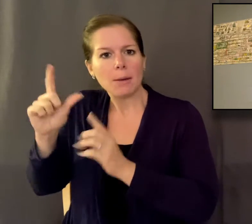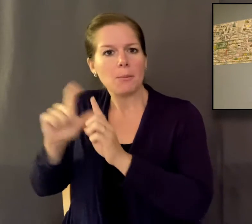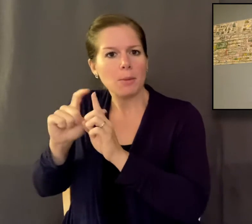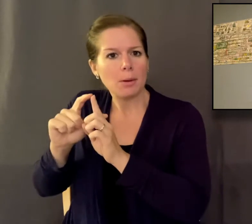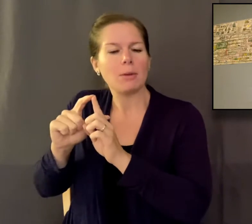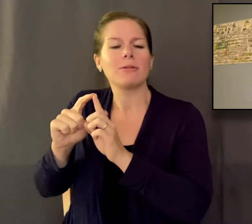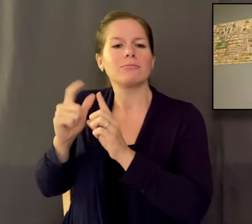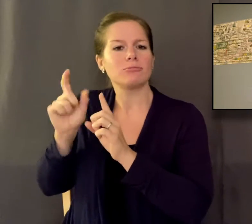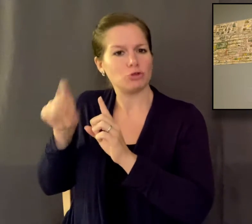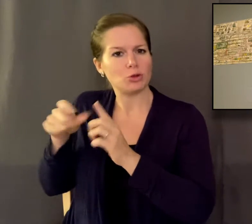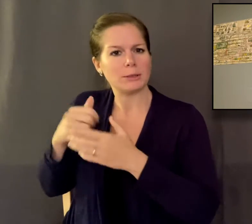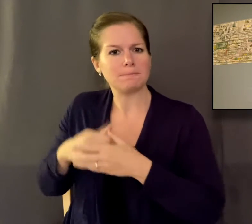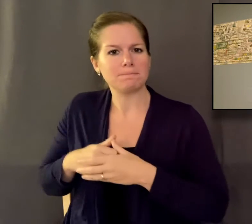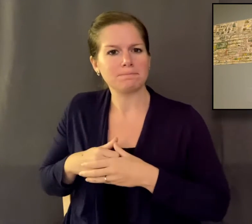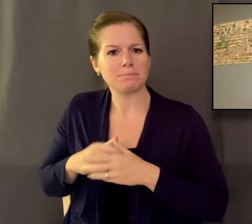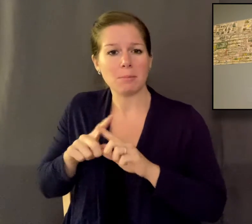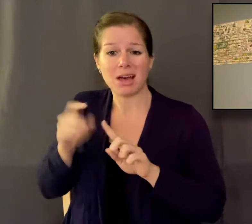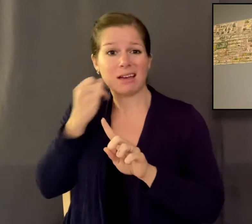in that.